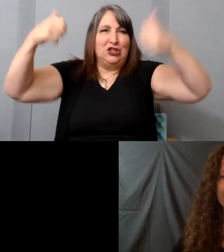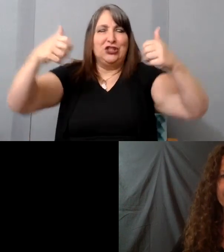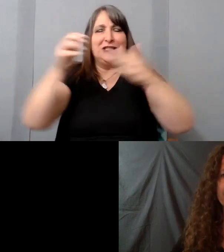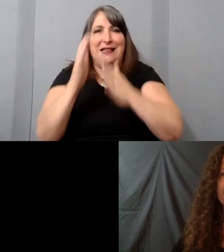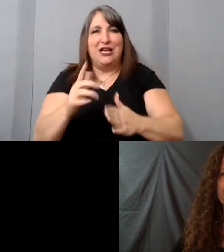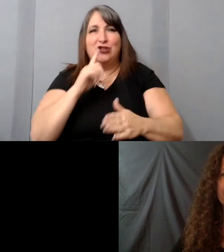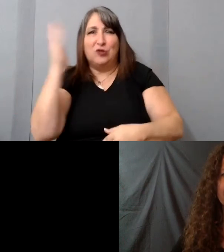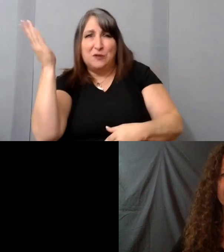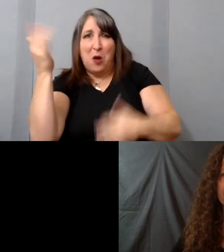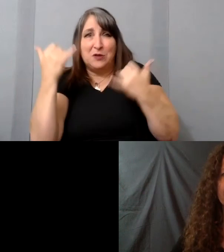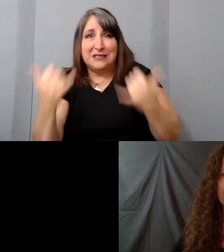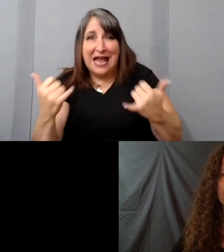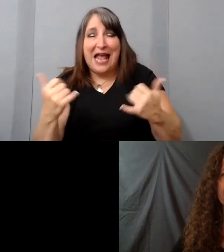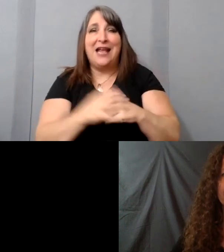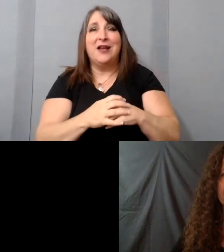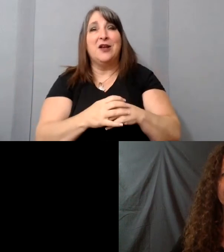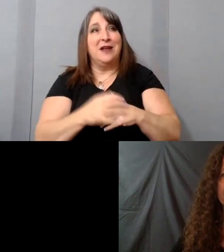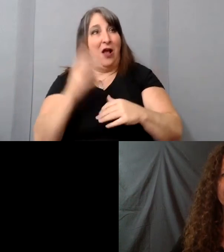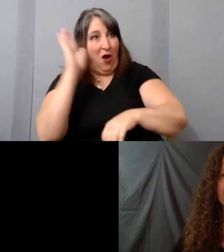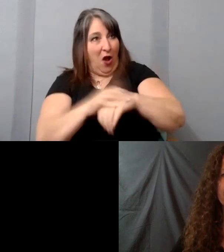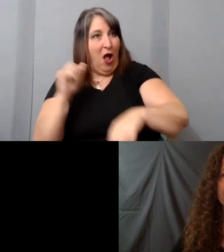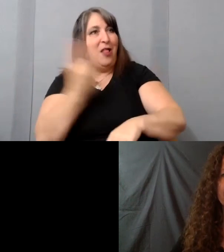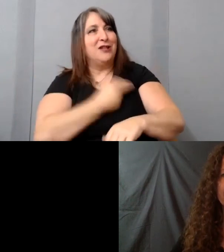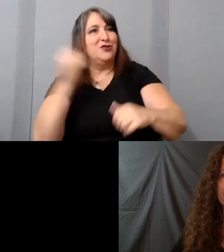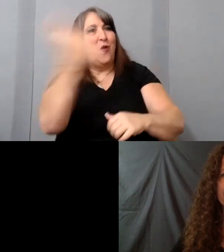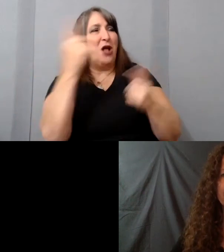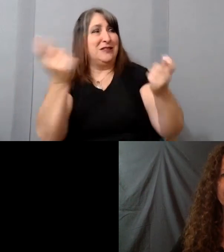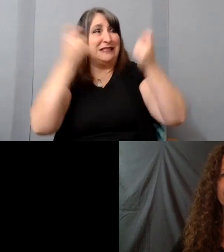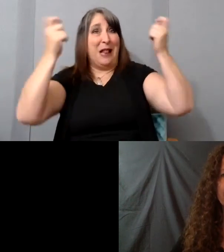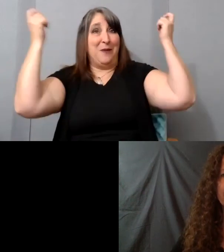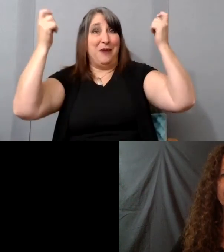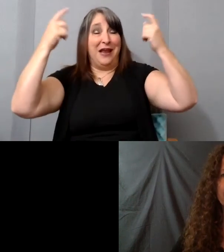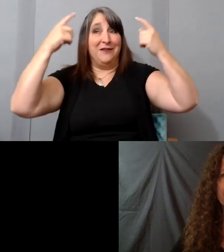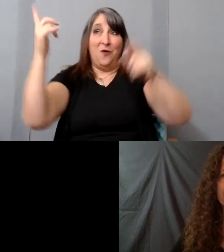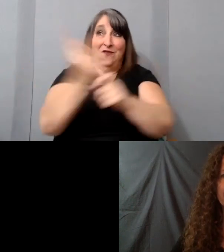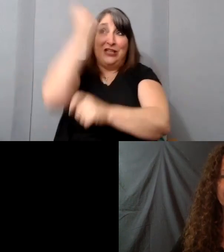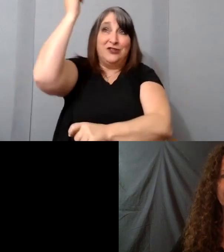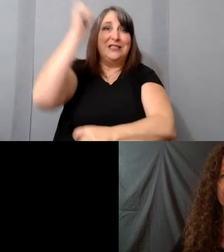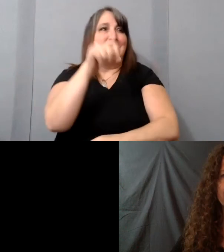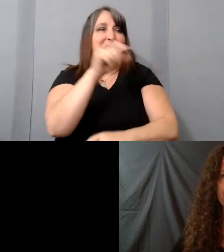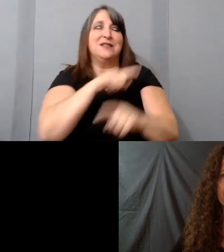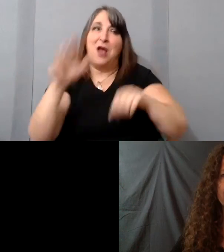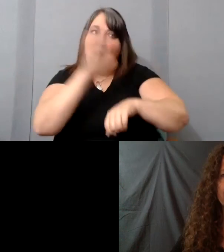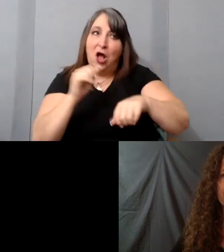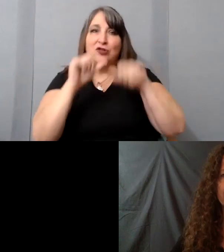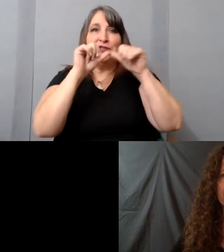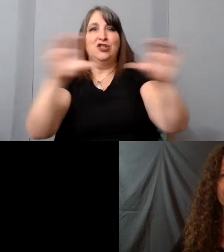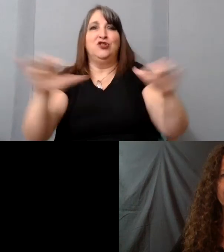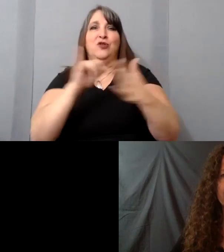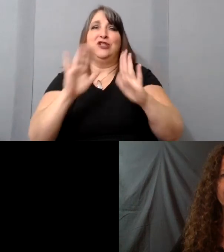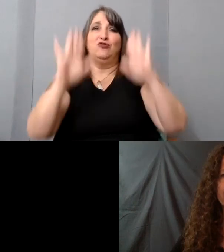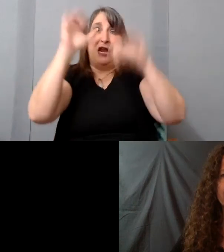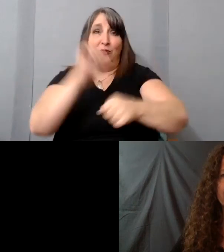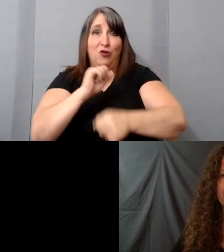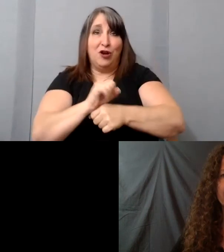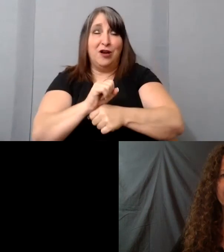today, calling on us to celebrate the great victories, but also calling on us to continue to do this great work. And